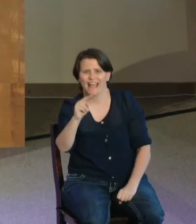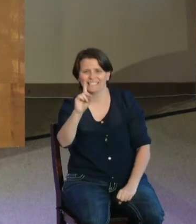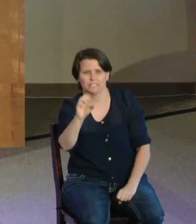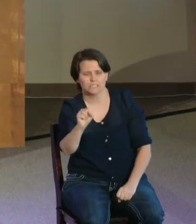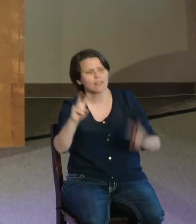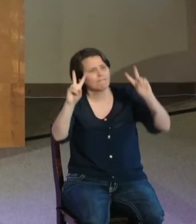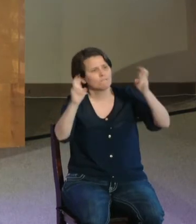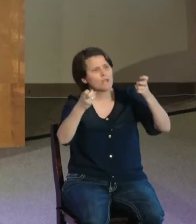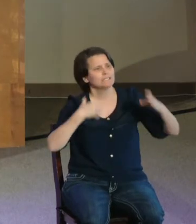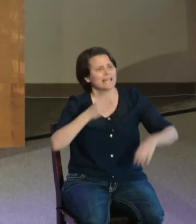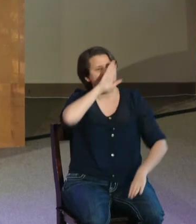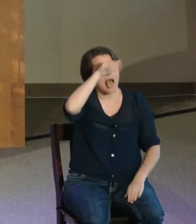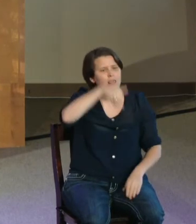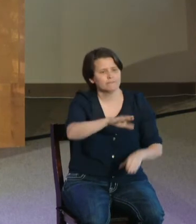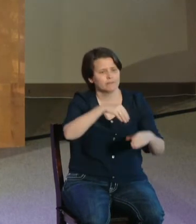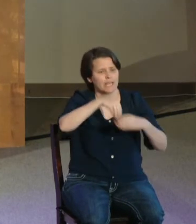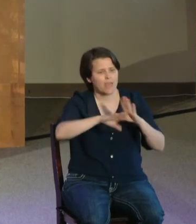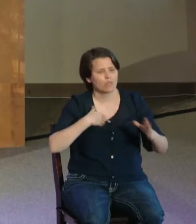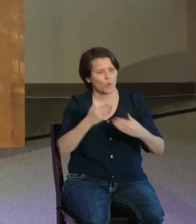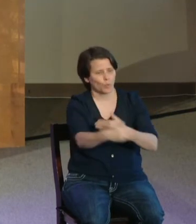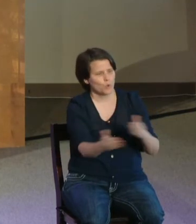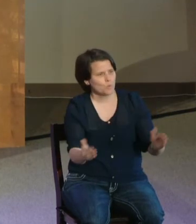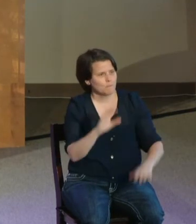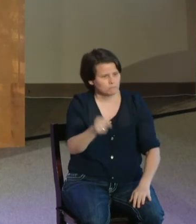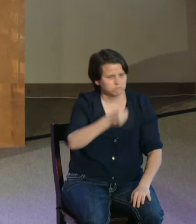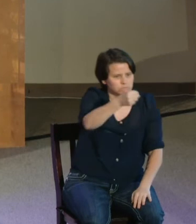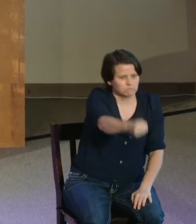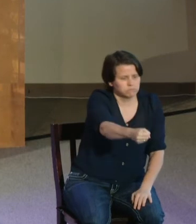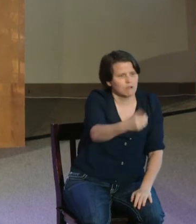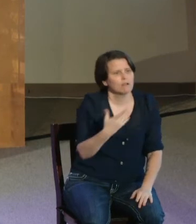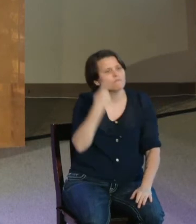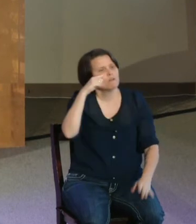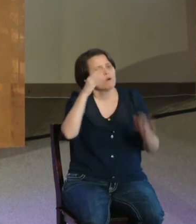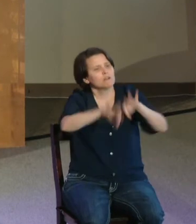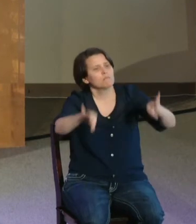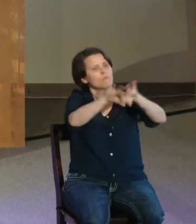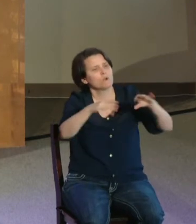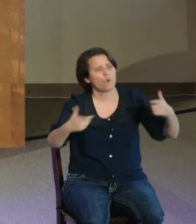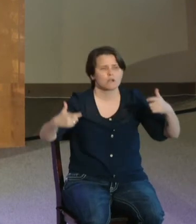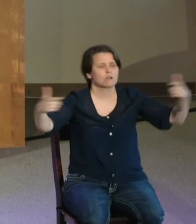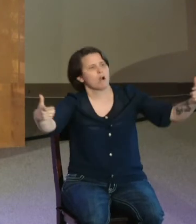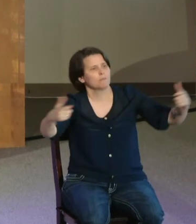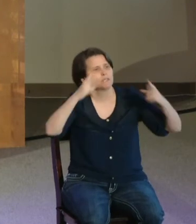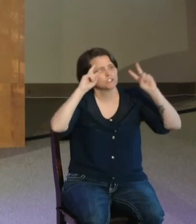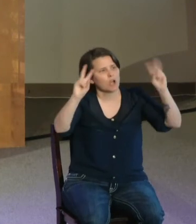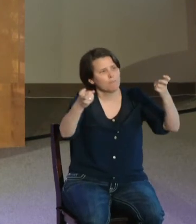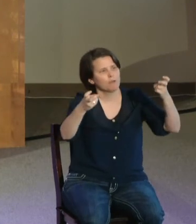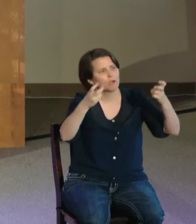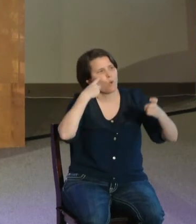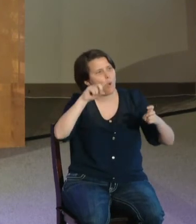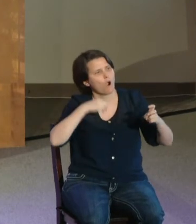is a metaphor for an important or enormous topic or controversial issue